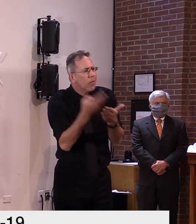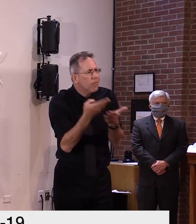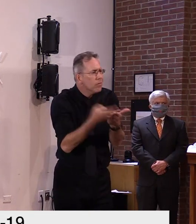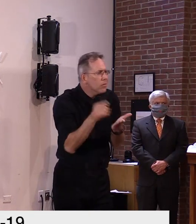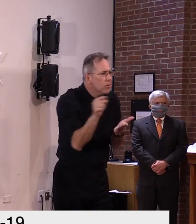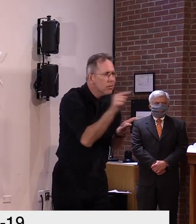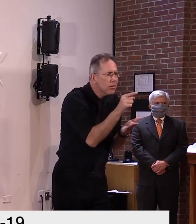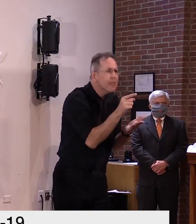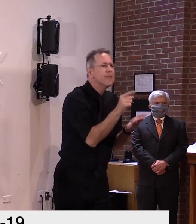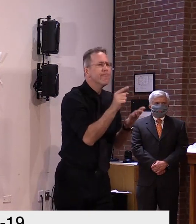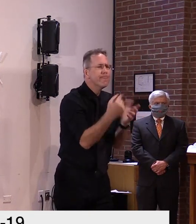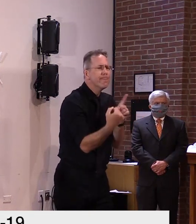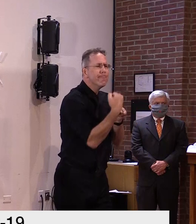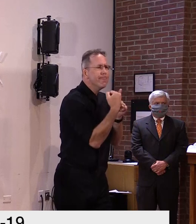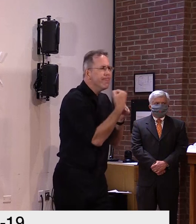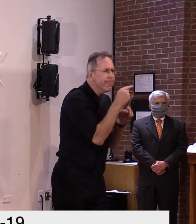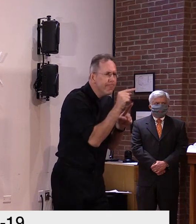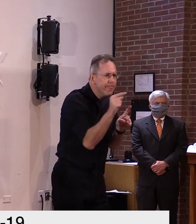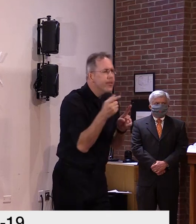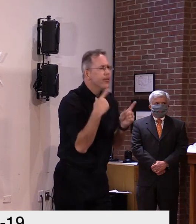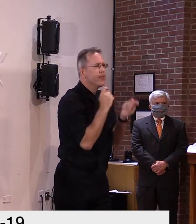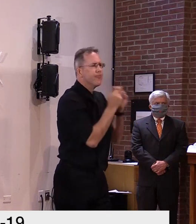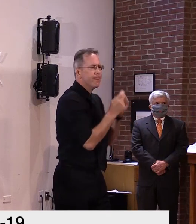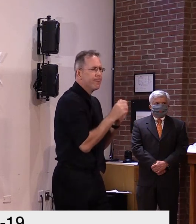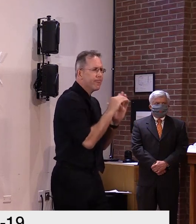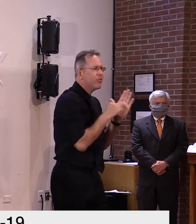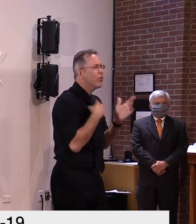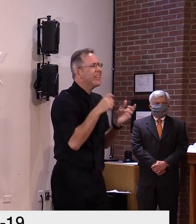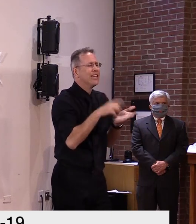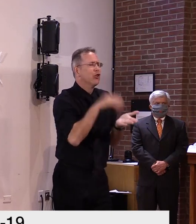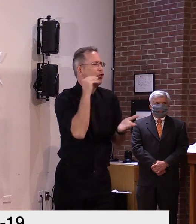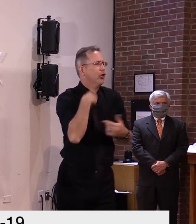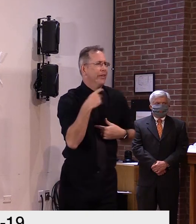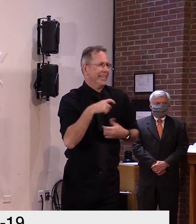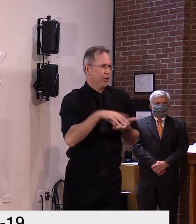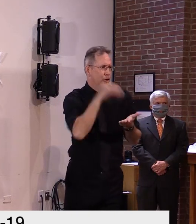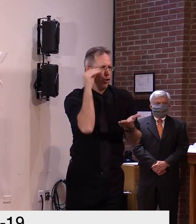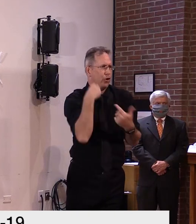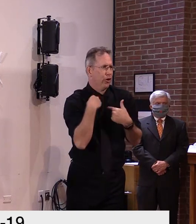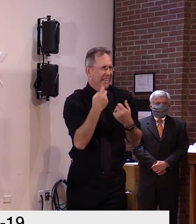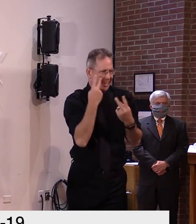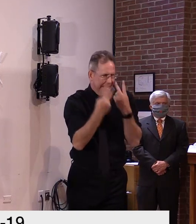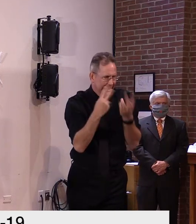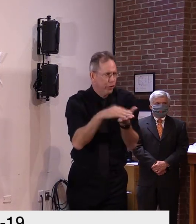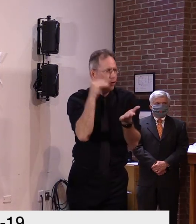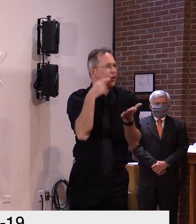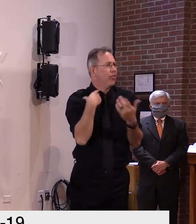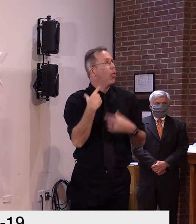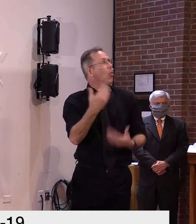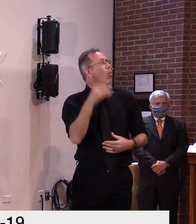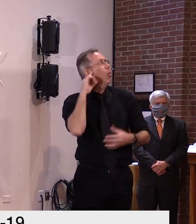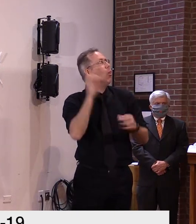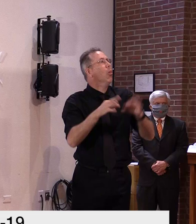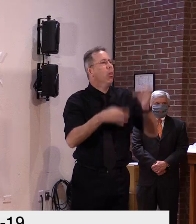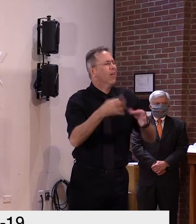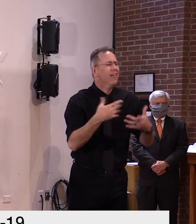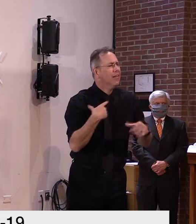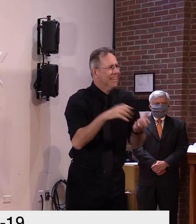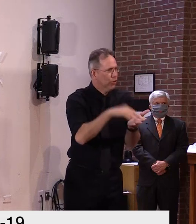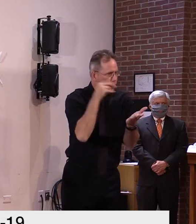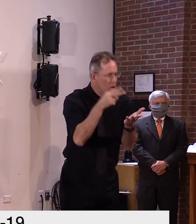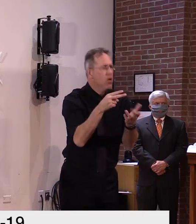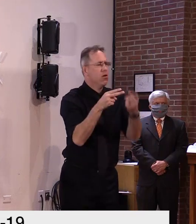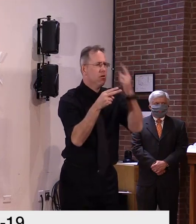other rationales. So we'll just have to learn more about what's gone on this time around.